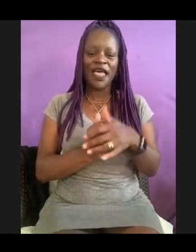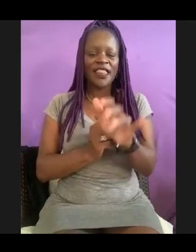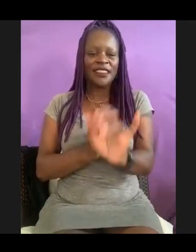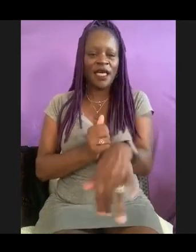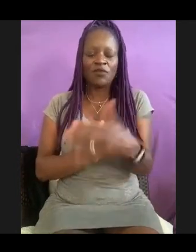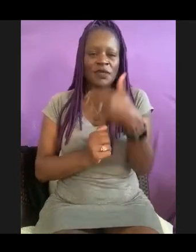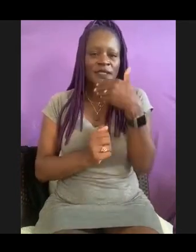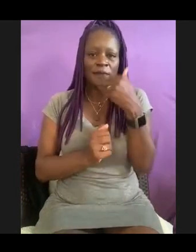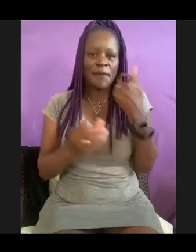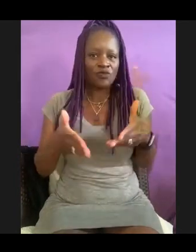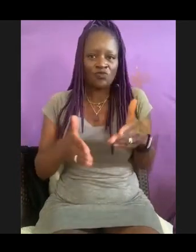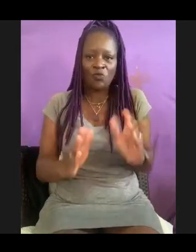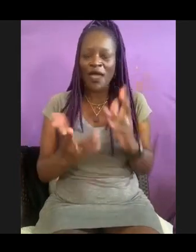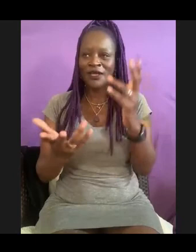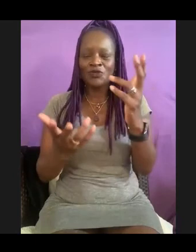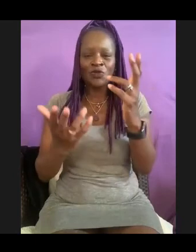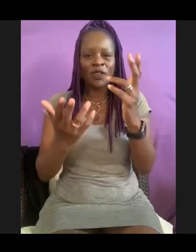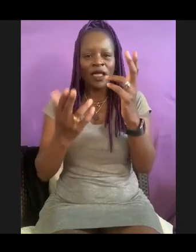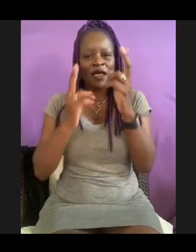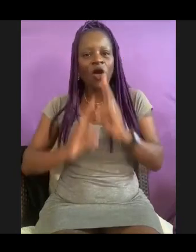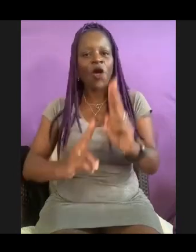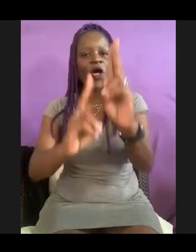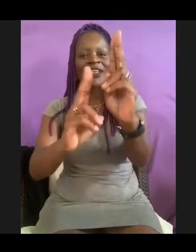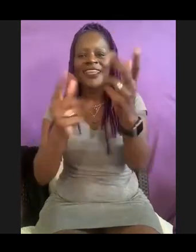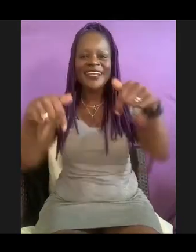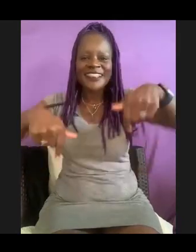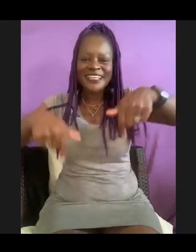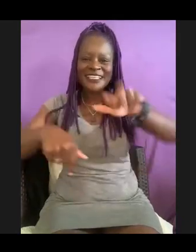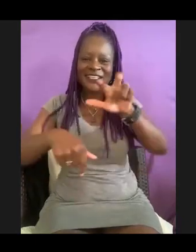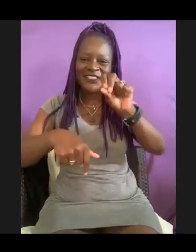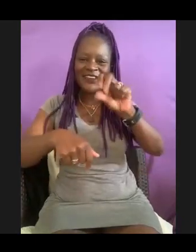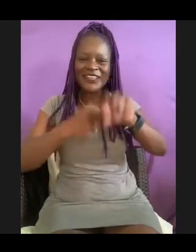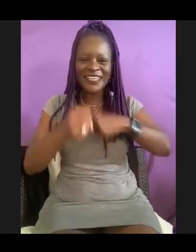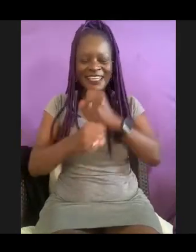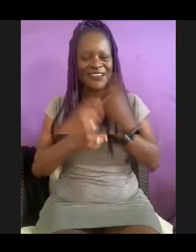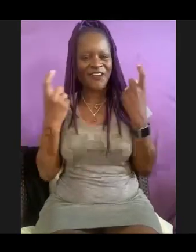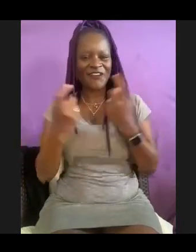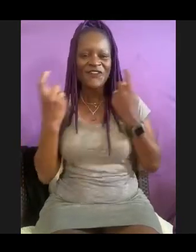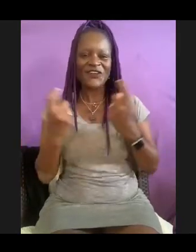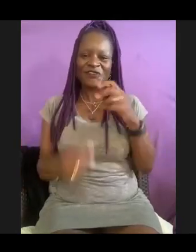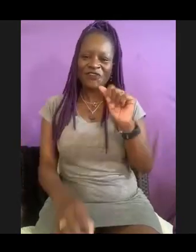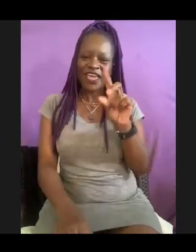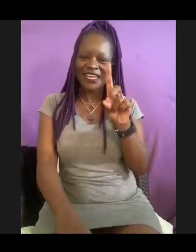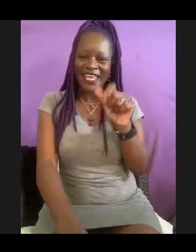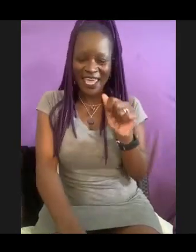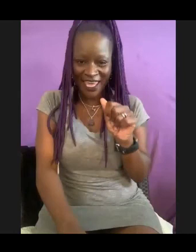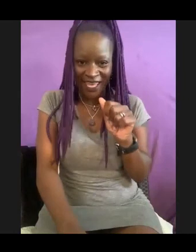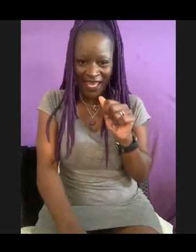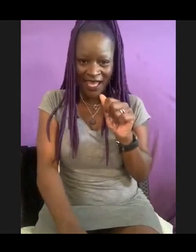30th anniversary of the ADA and its promise to